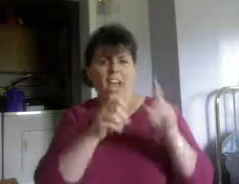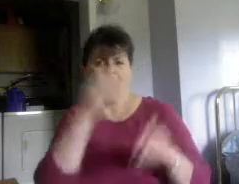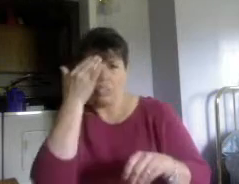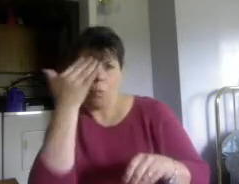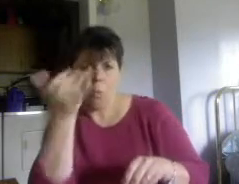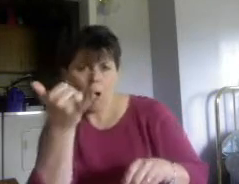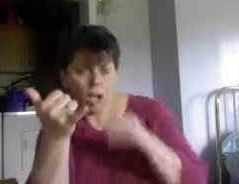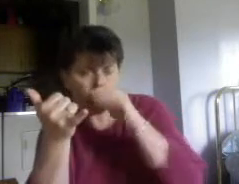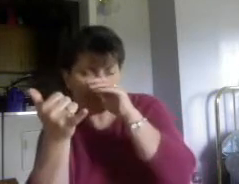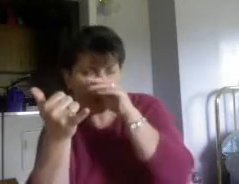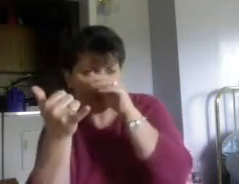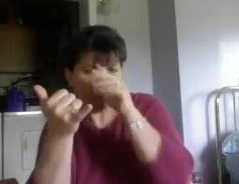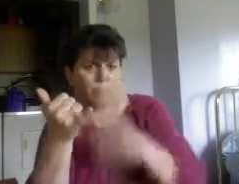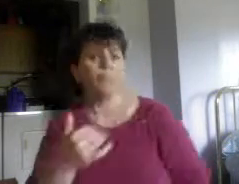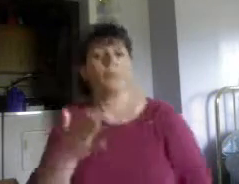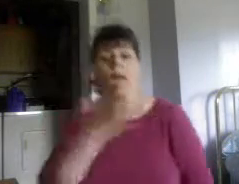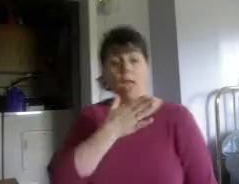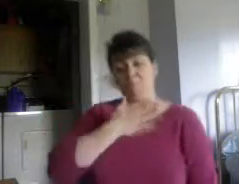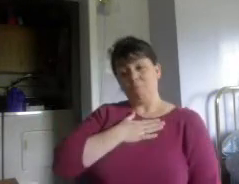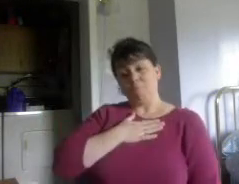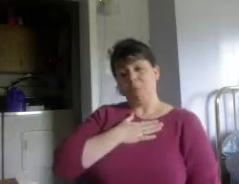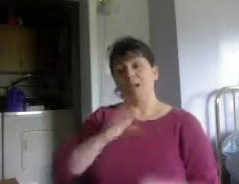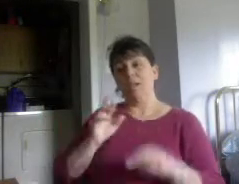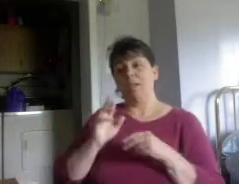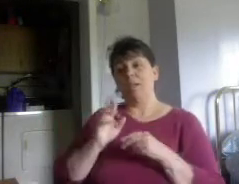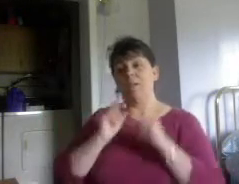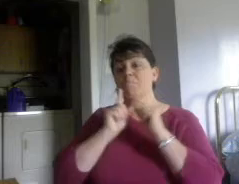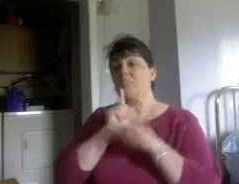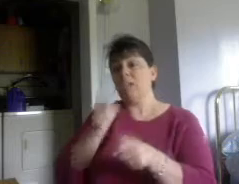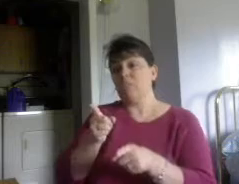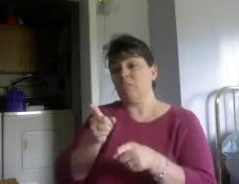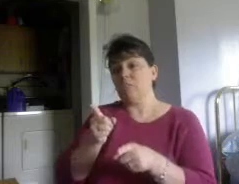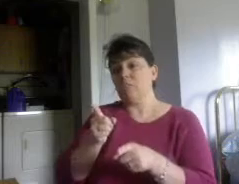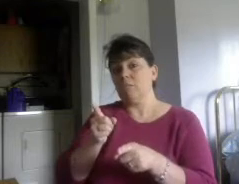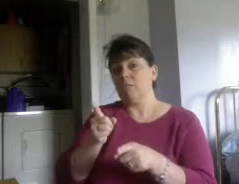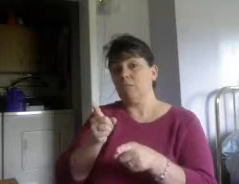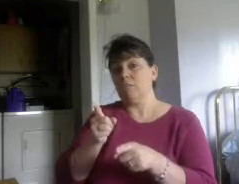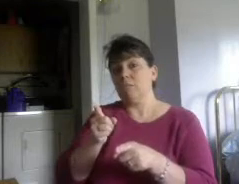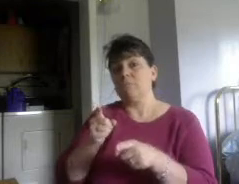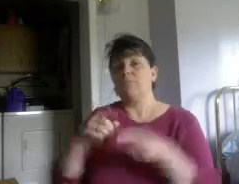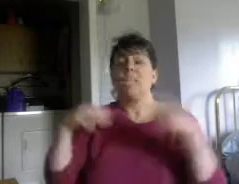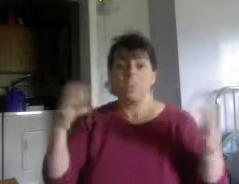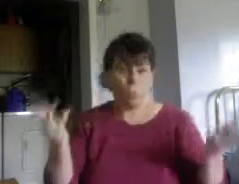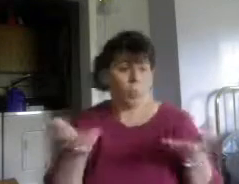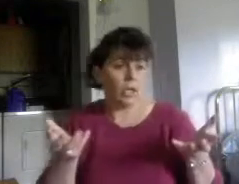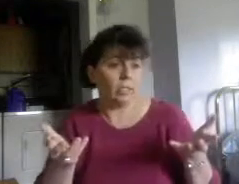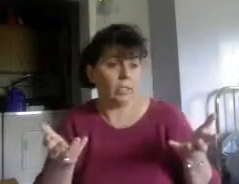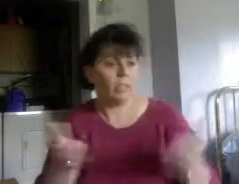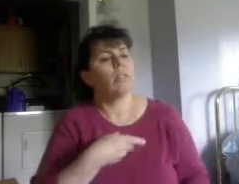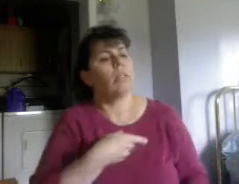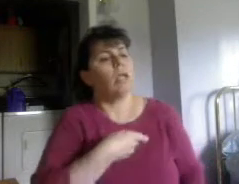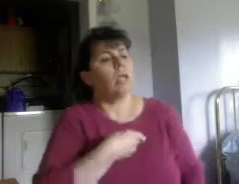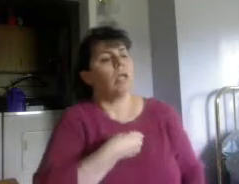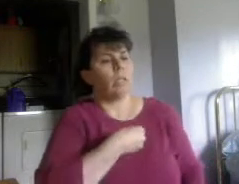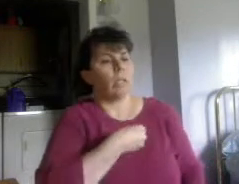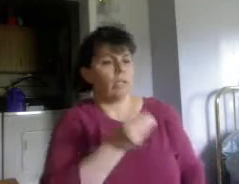be what? Again, let them fill in the blanks and write about it. Give them some time to complete these statements while in